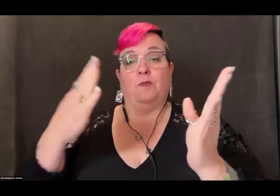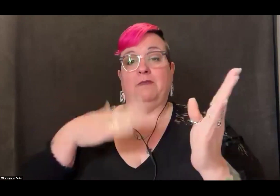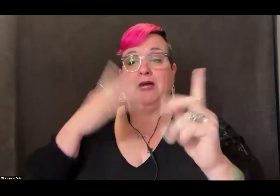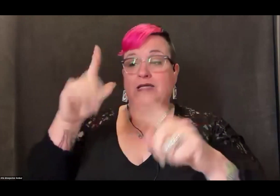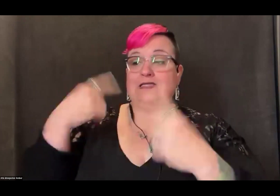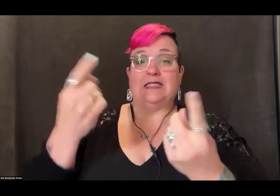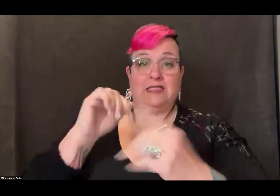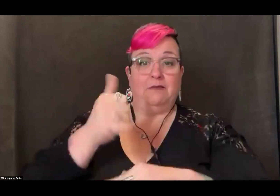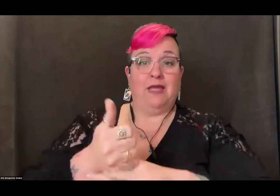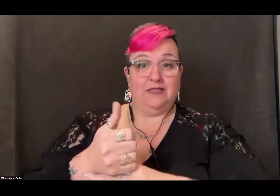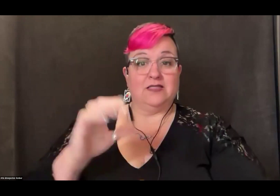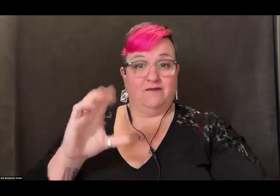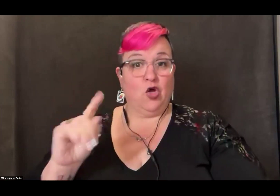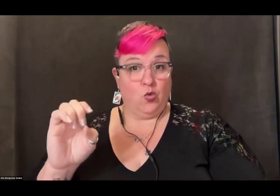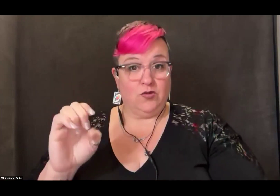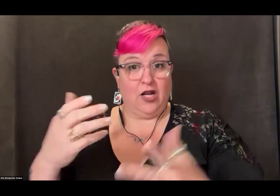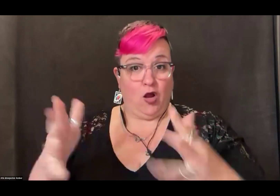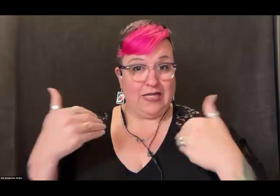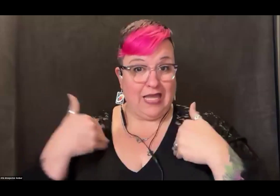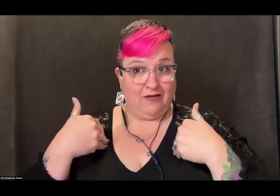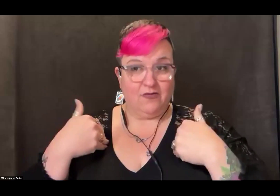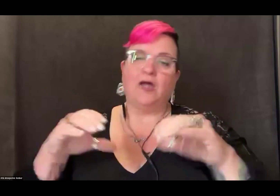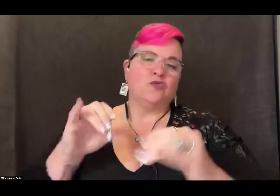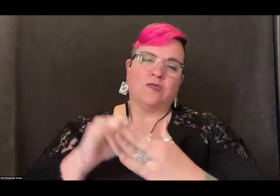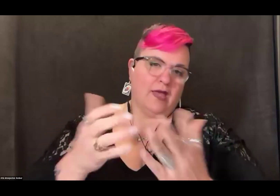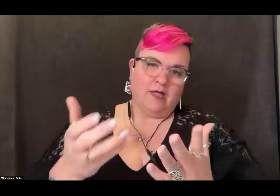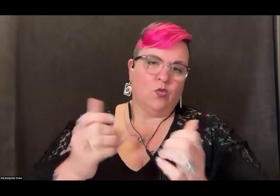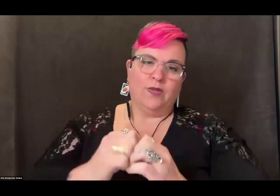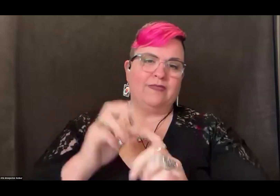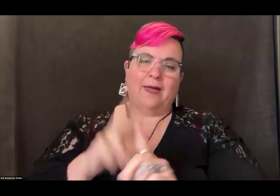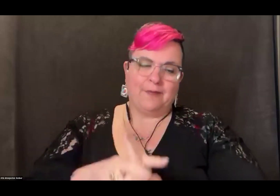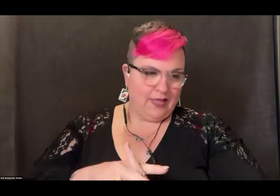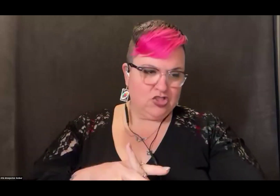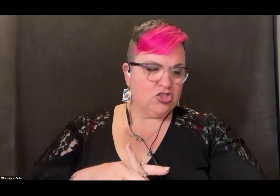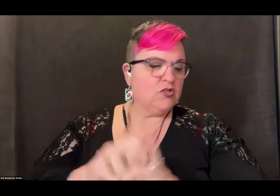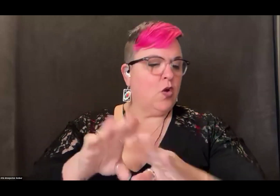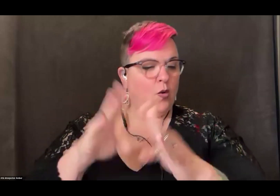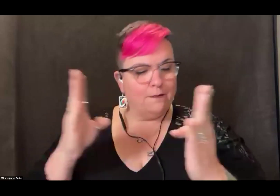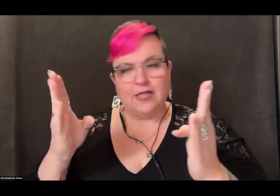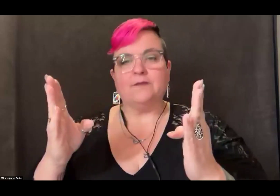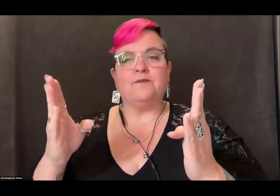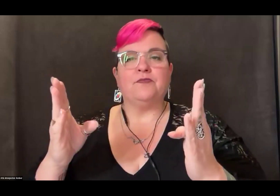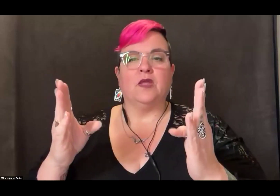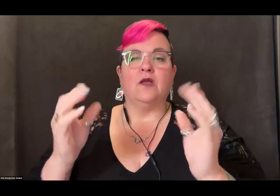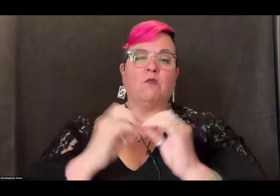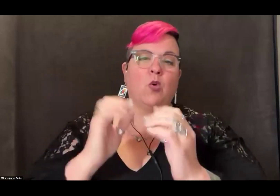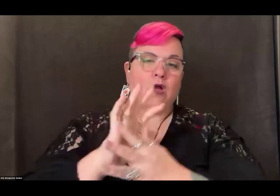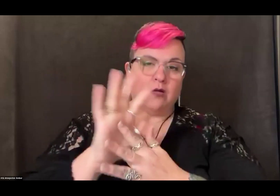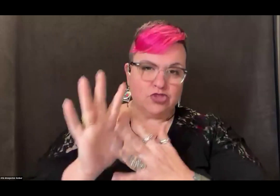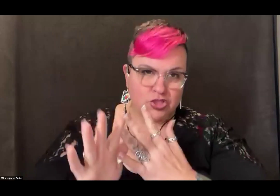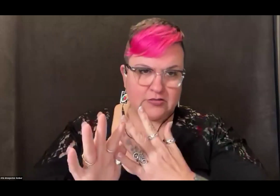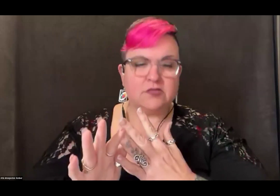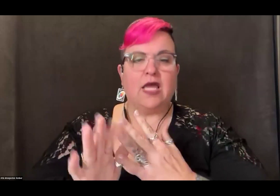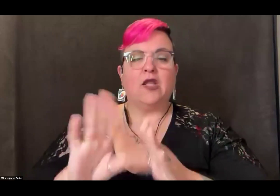existing code base already that I have. I do that by, application, open, more options, and then you open